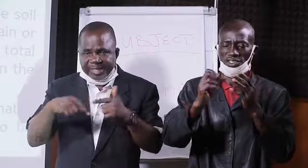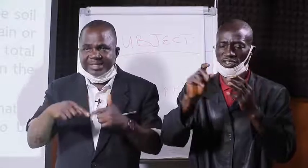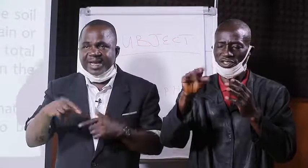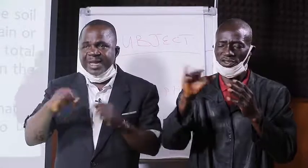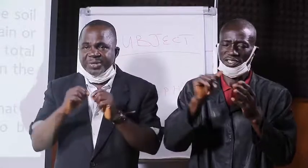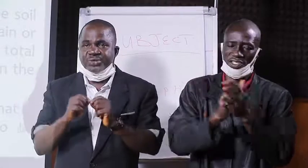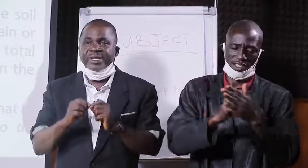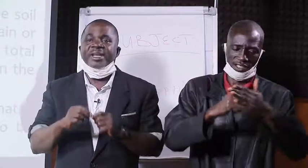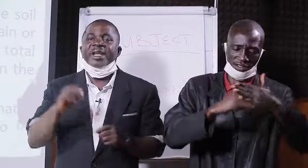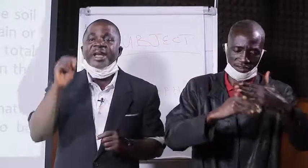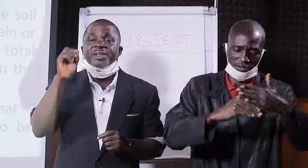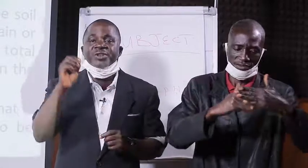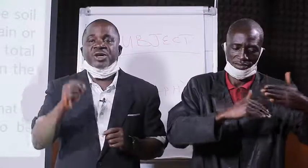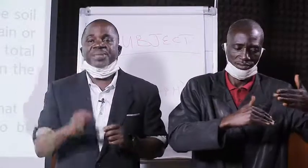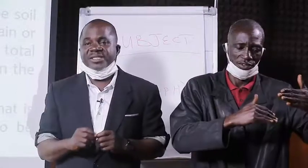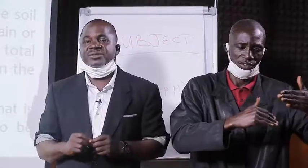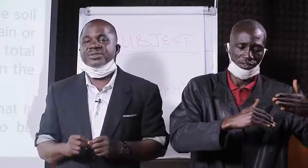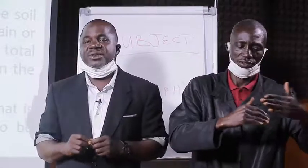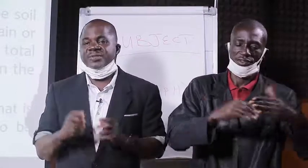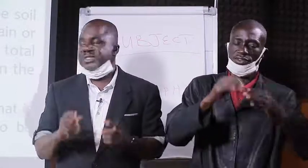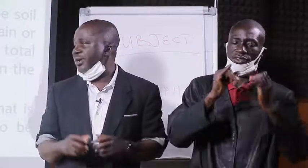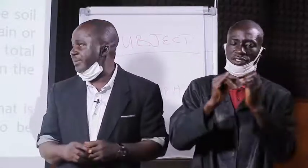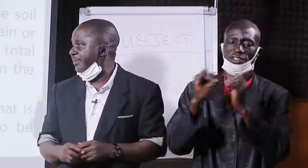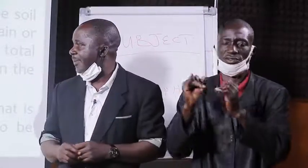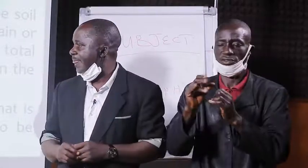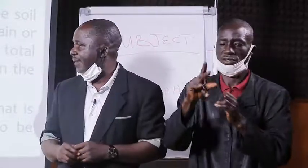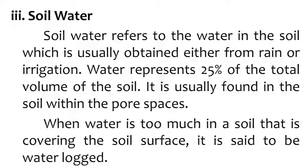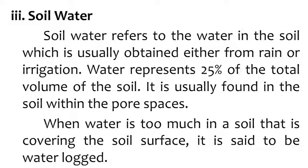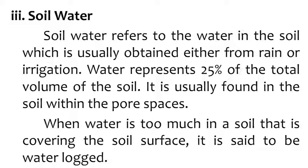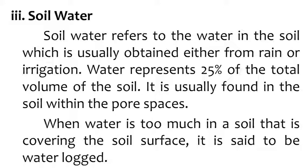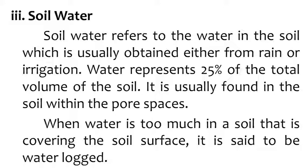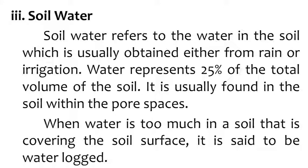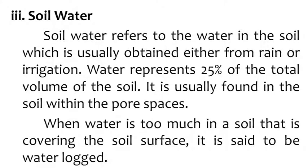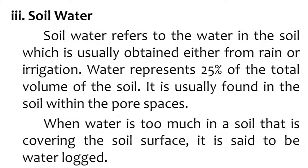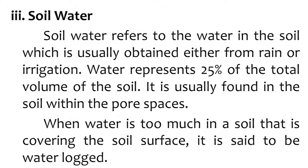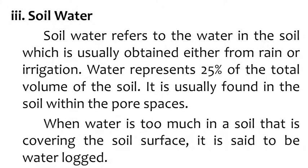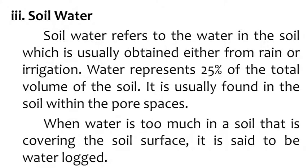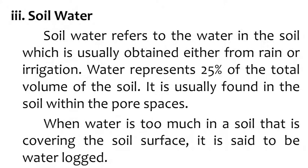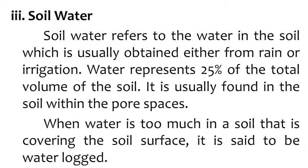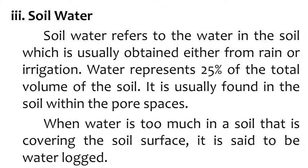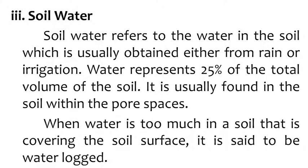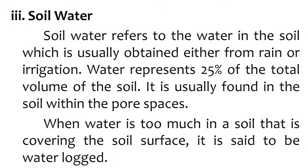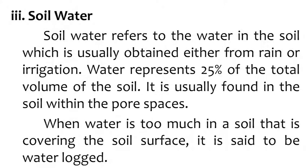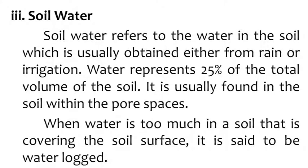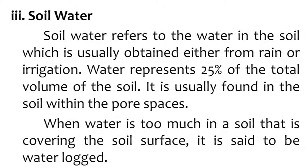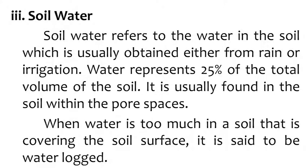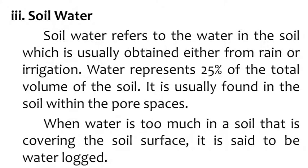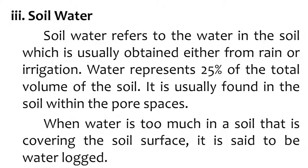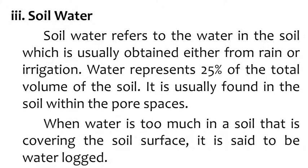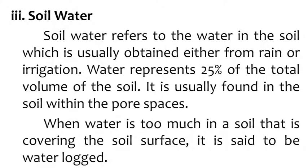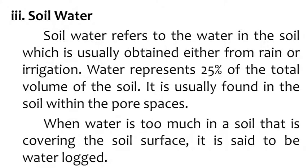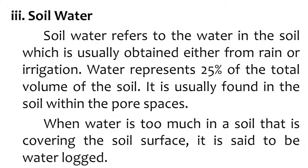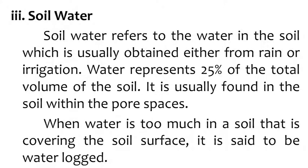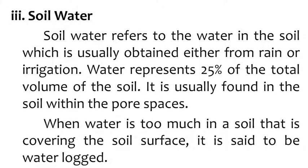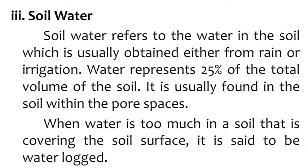the spaces that are in between individual particles of the soil. When water is too much in